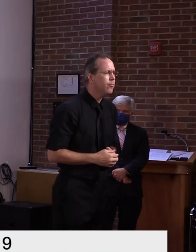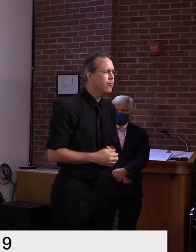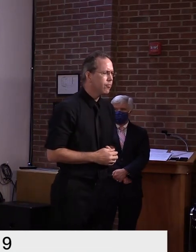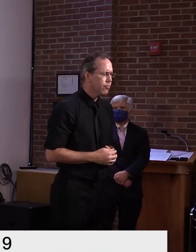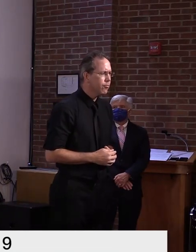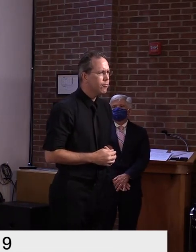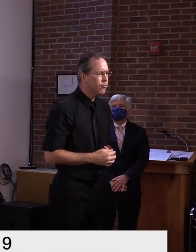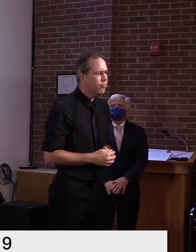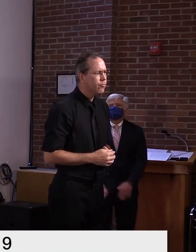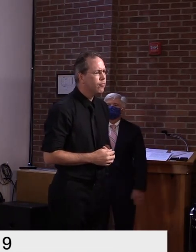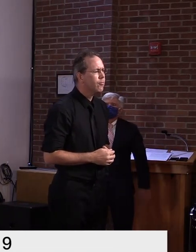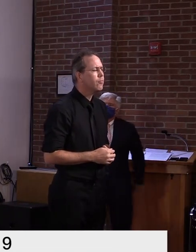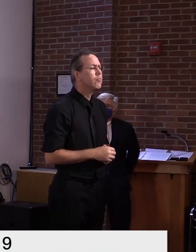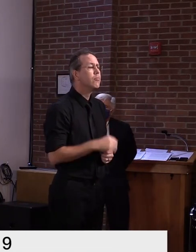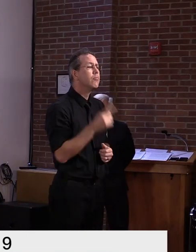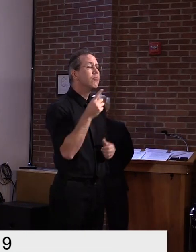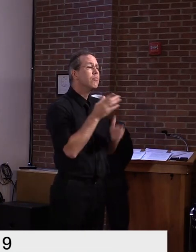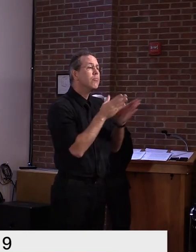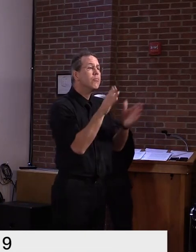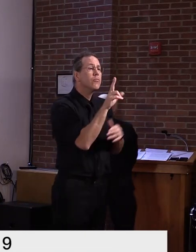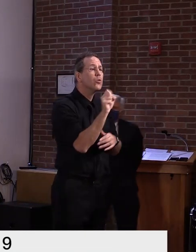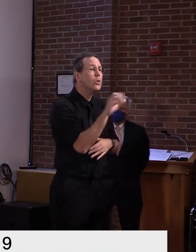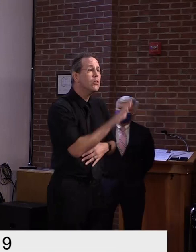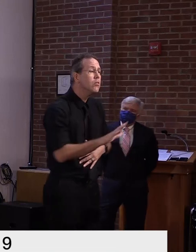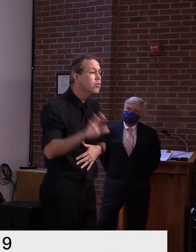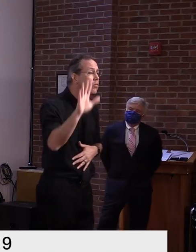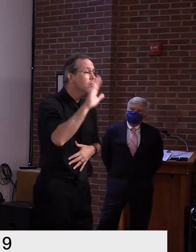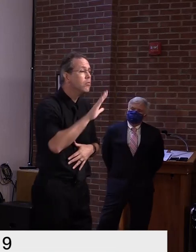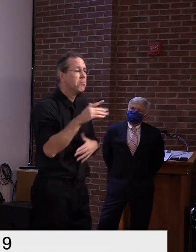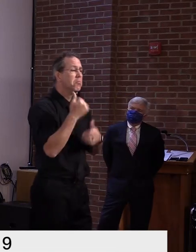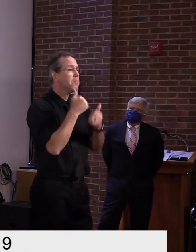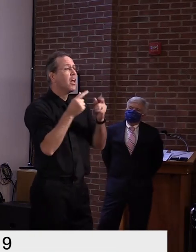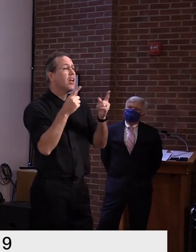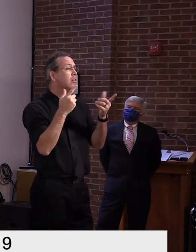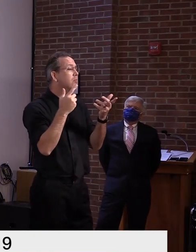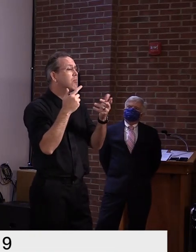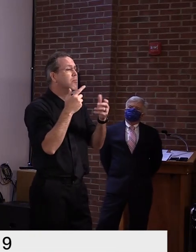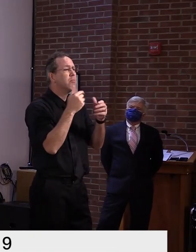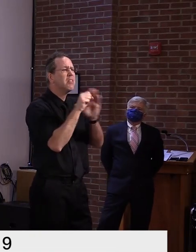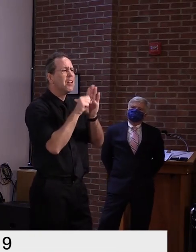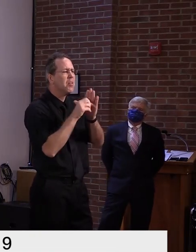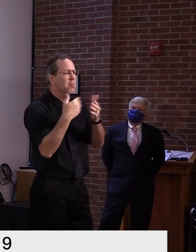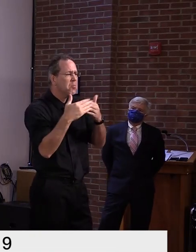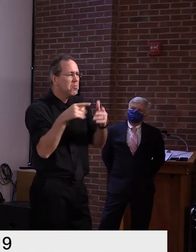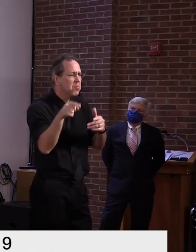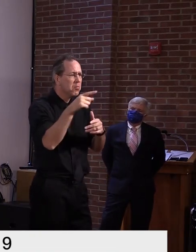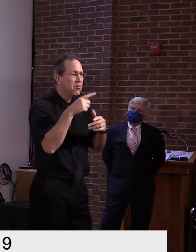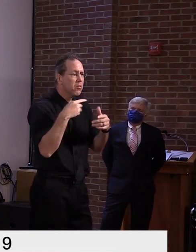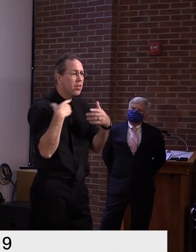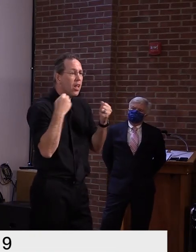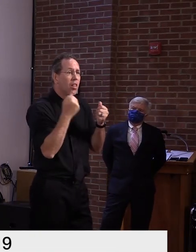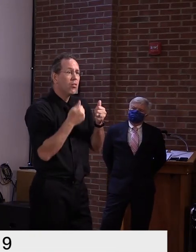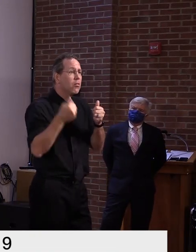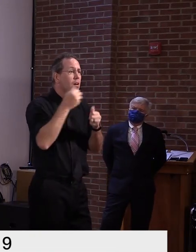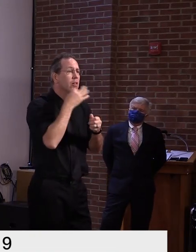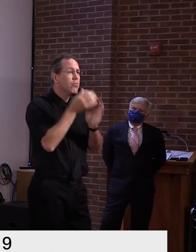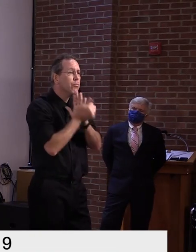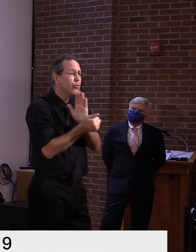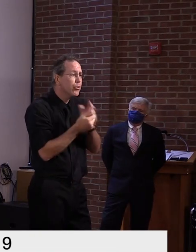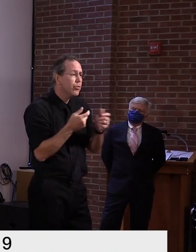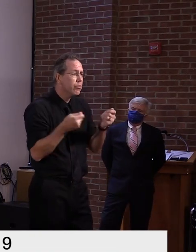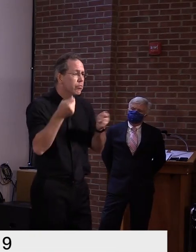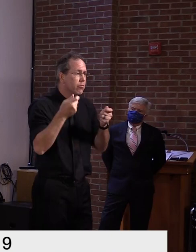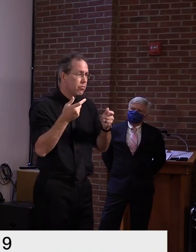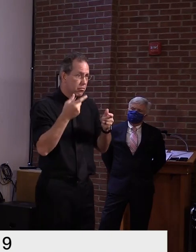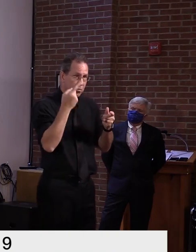country have reacted similar to the reaction I showed this morning. So I lose less sleep about the other states because I